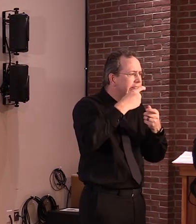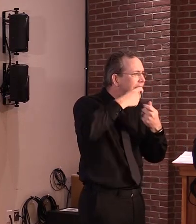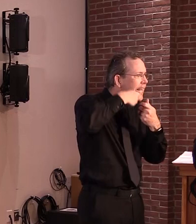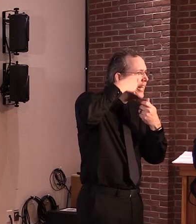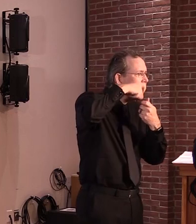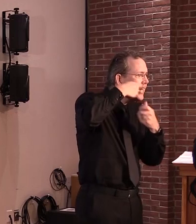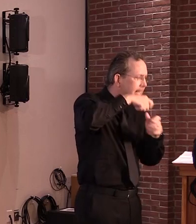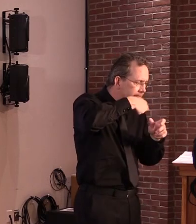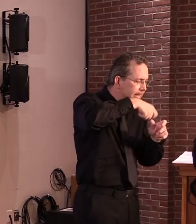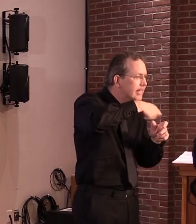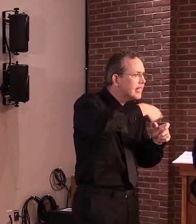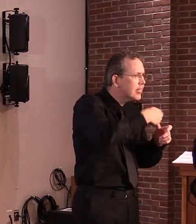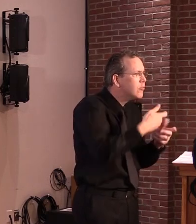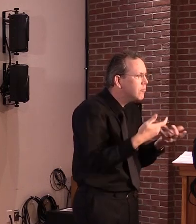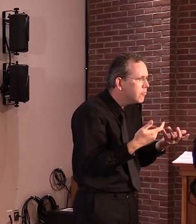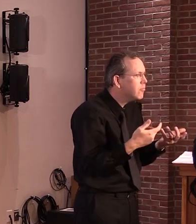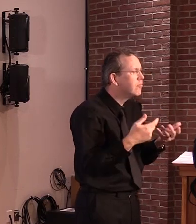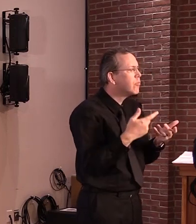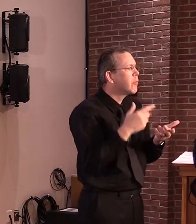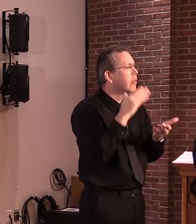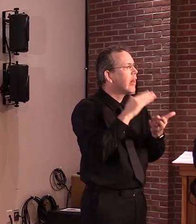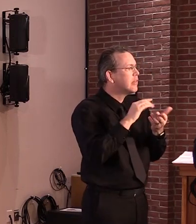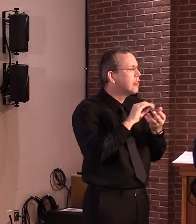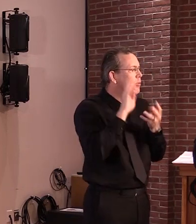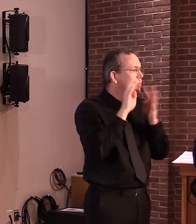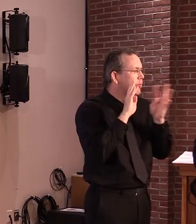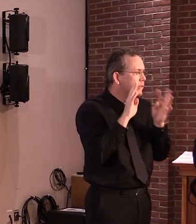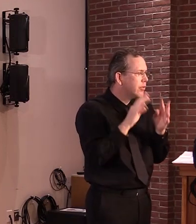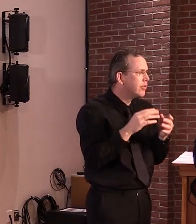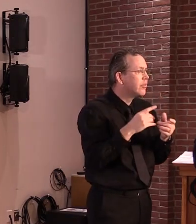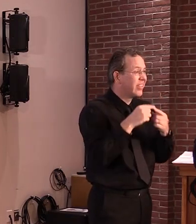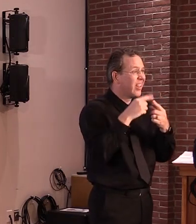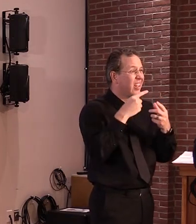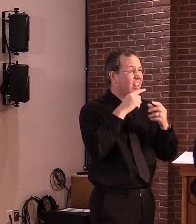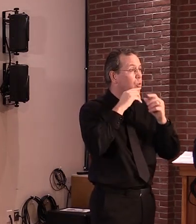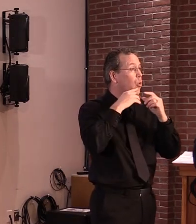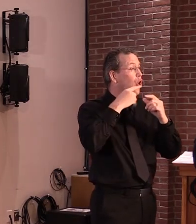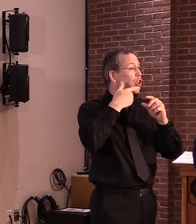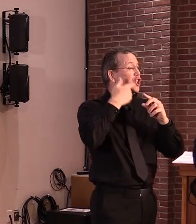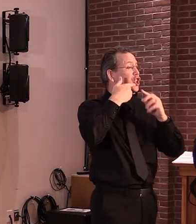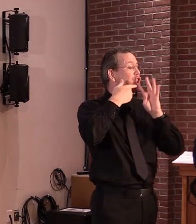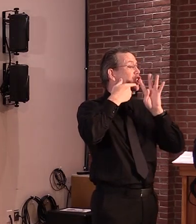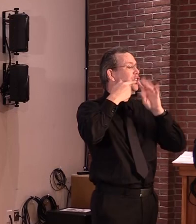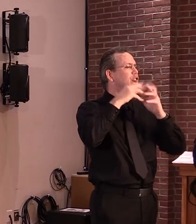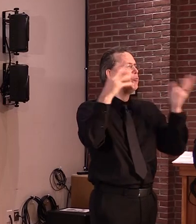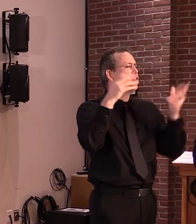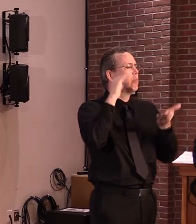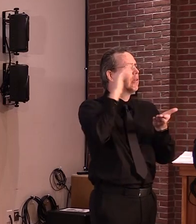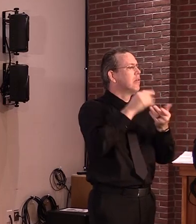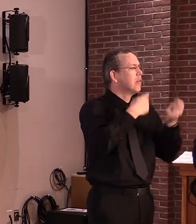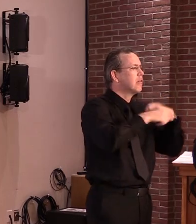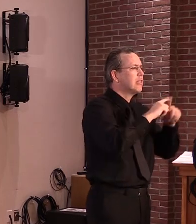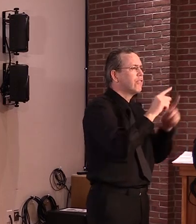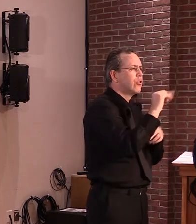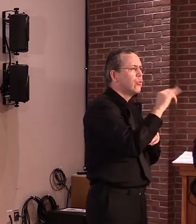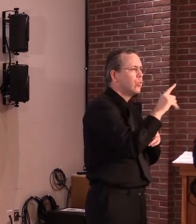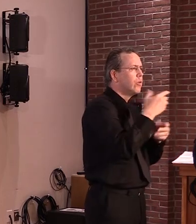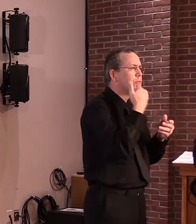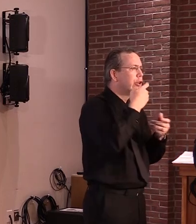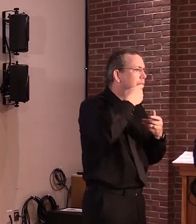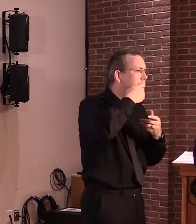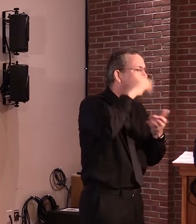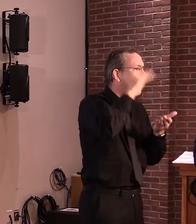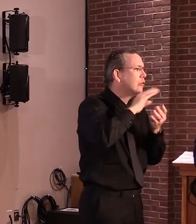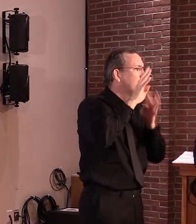less likely to create that kind of aerosol. The polishing of the teeth could create that aerosol. And if you're a dentist and you're